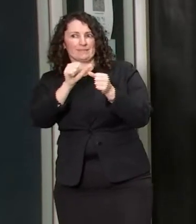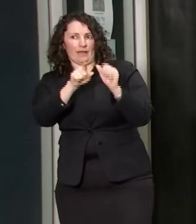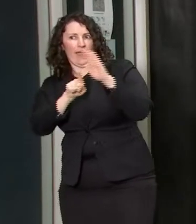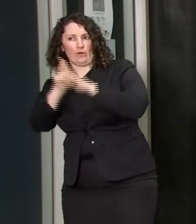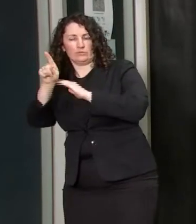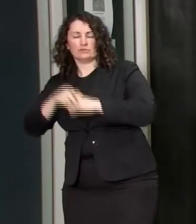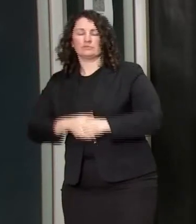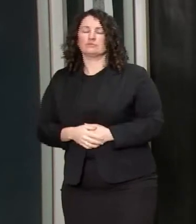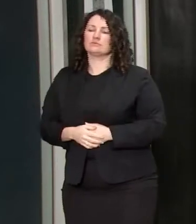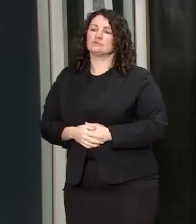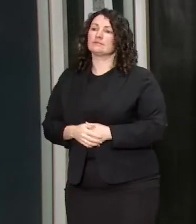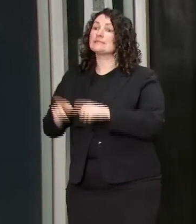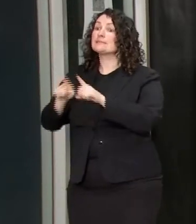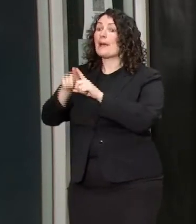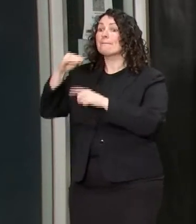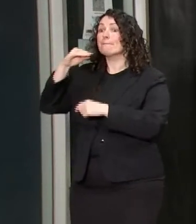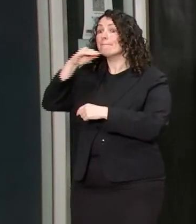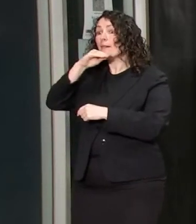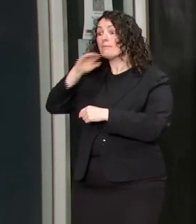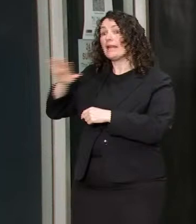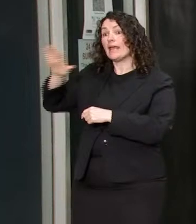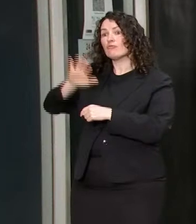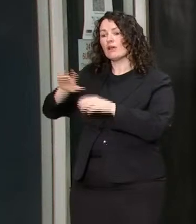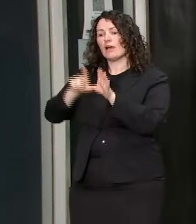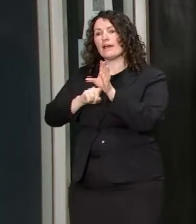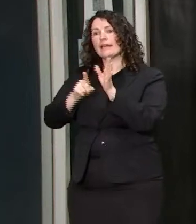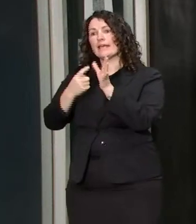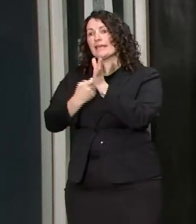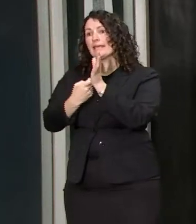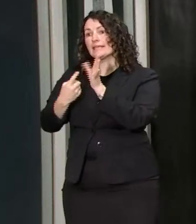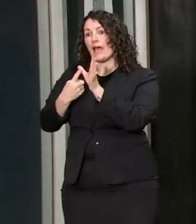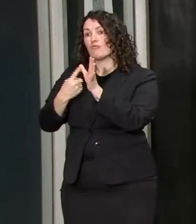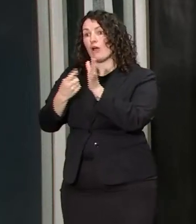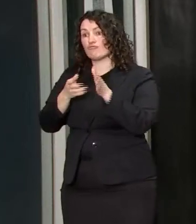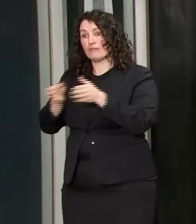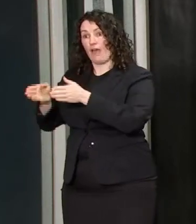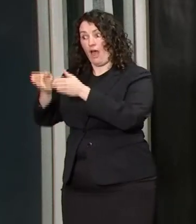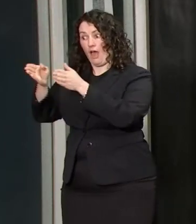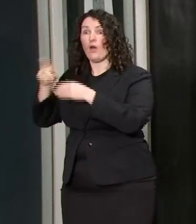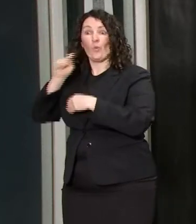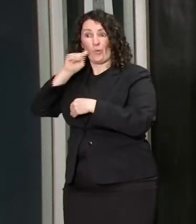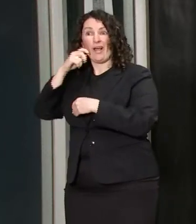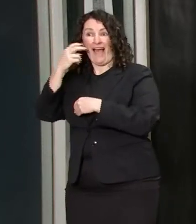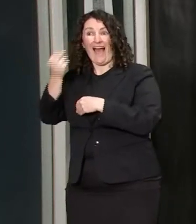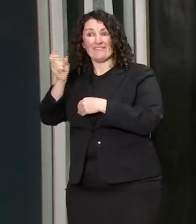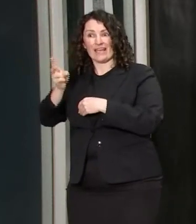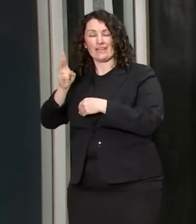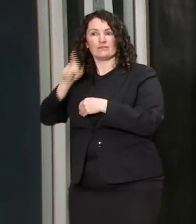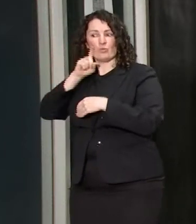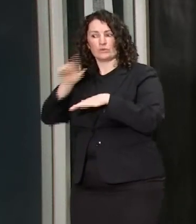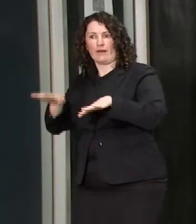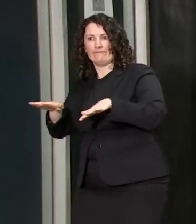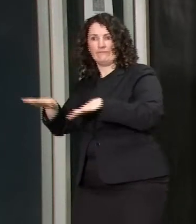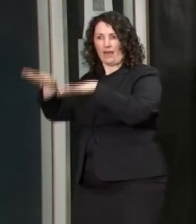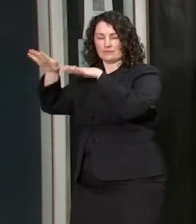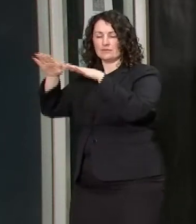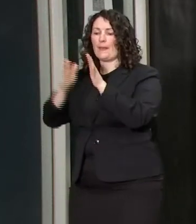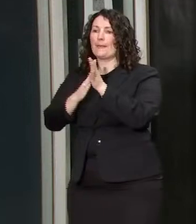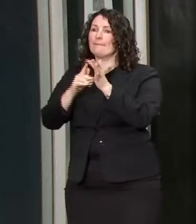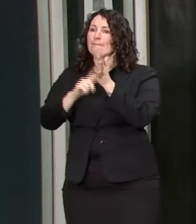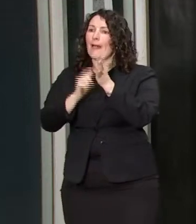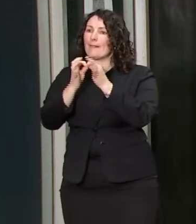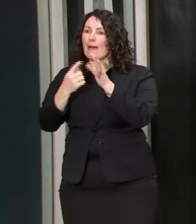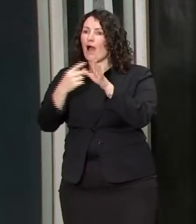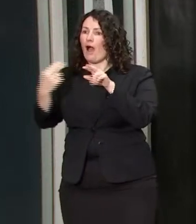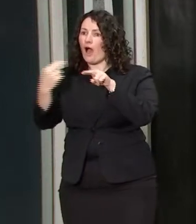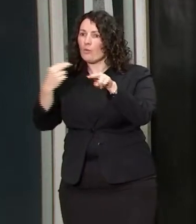outskirts of Melbourne, in the upper reaches of the Yarra River, we're also going to see major flooding, and the Melbourne Highway and the Hillsville